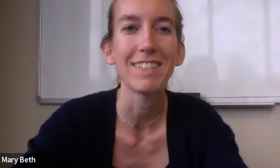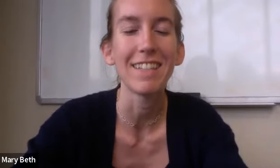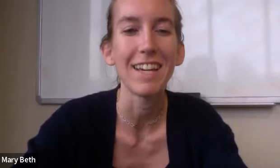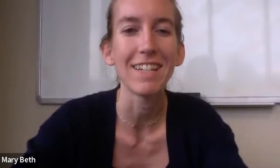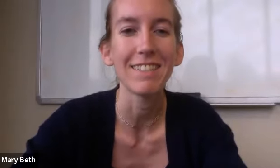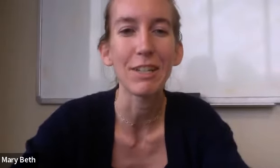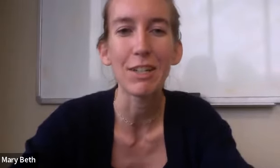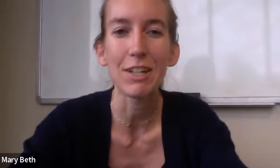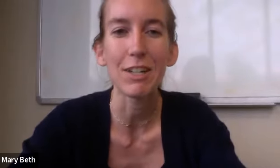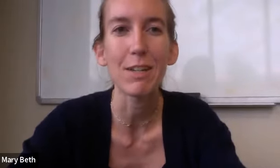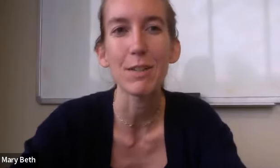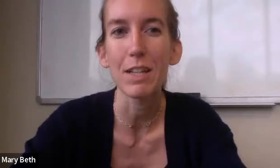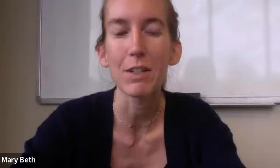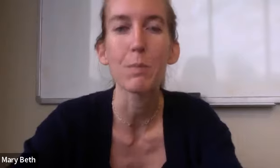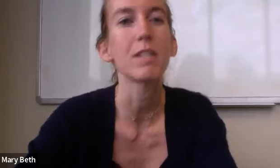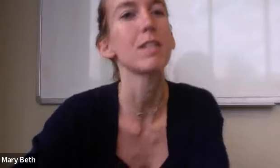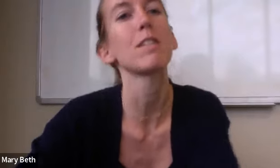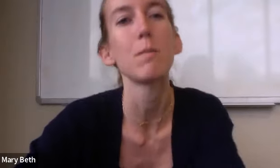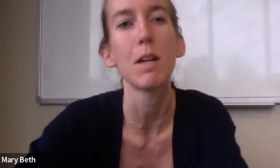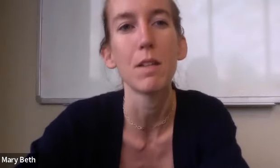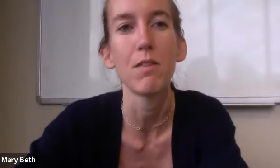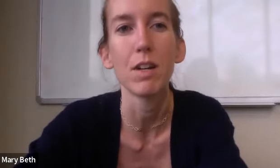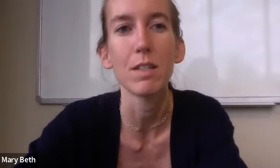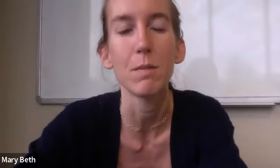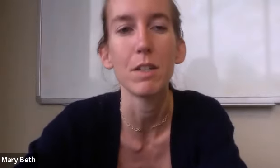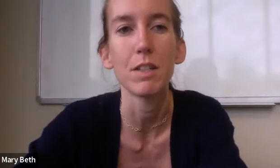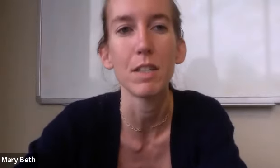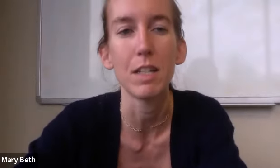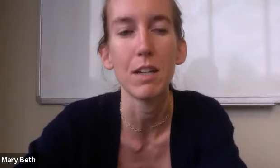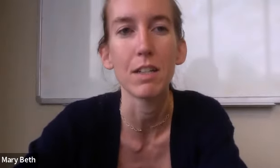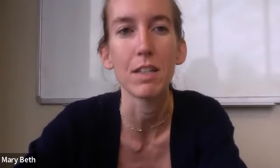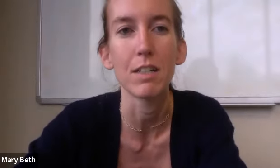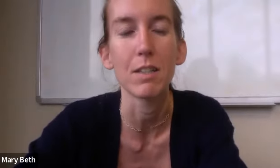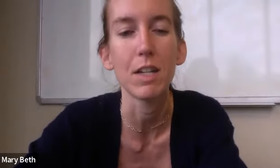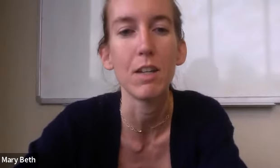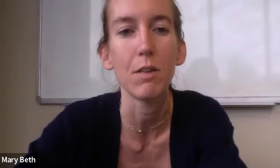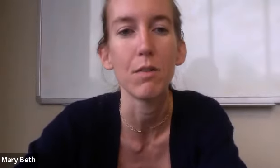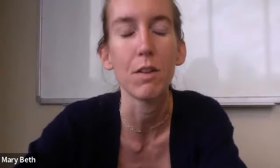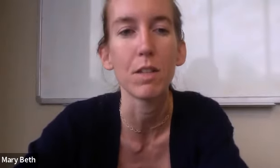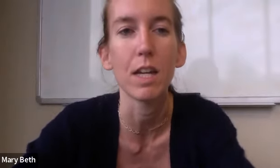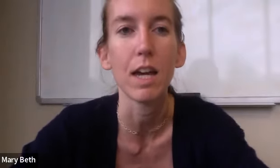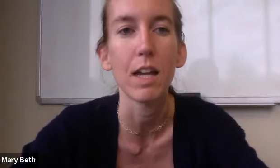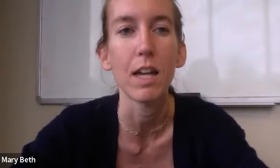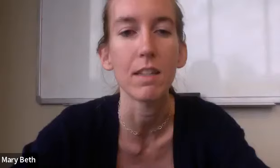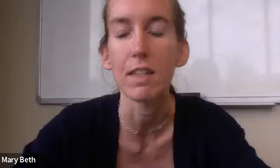like learn or use what I learned, but I still sometimes have a hard time understanding her. So I didn't know if you like had anything